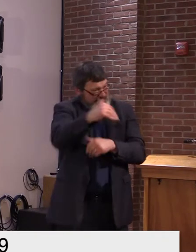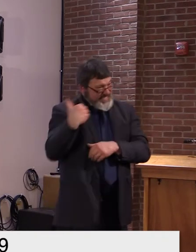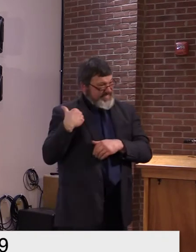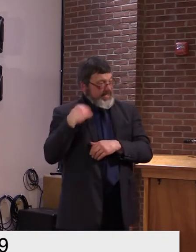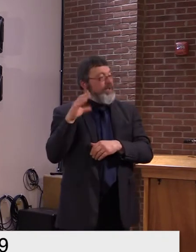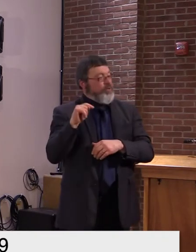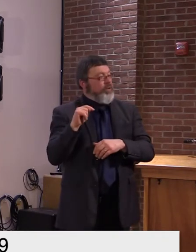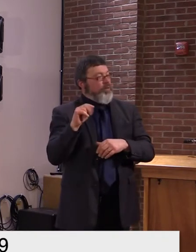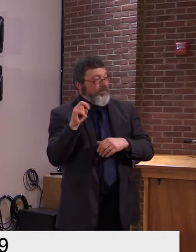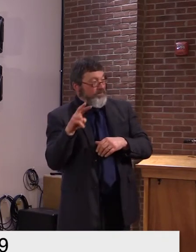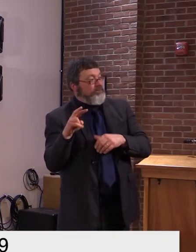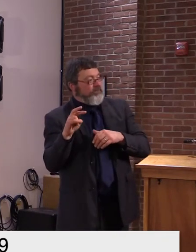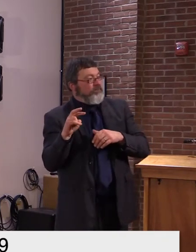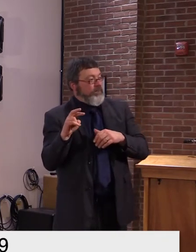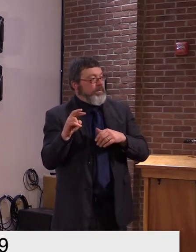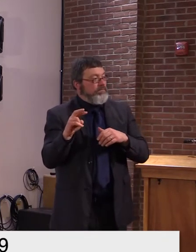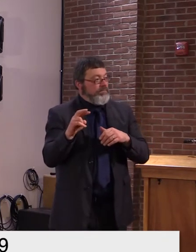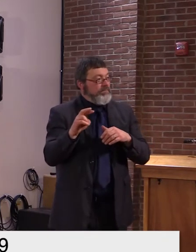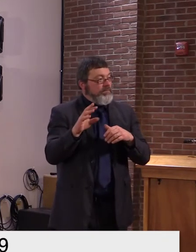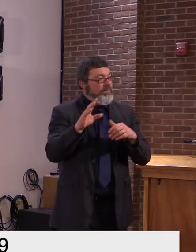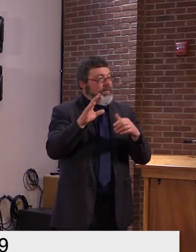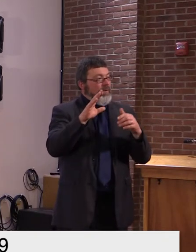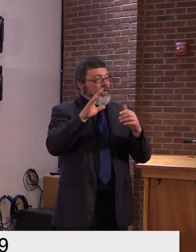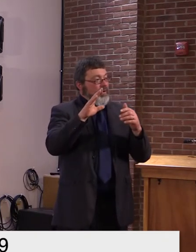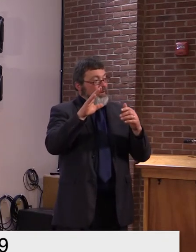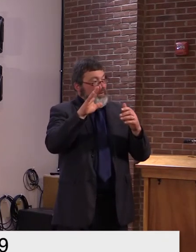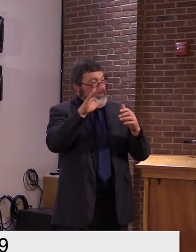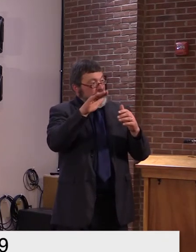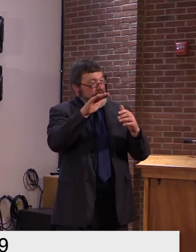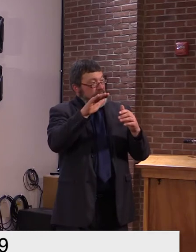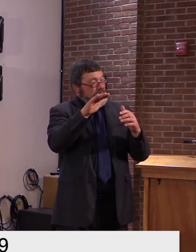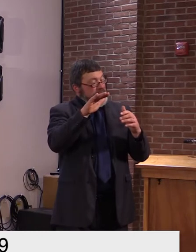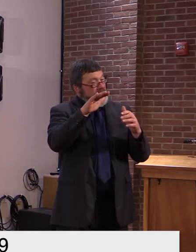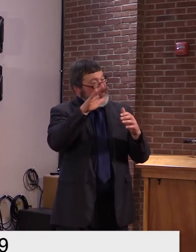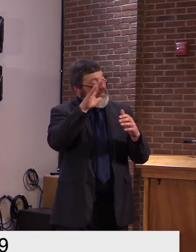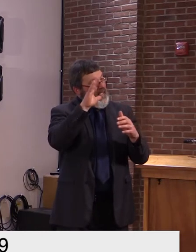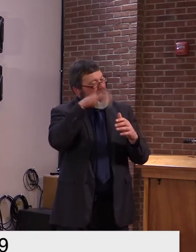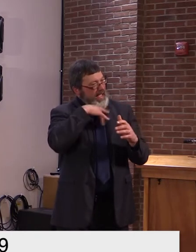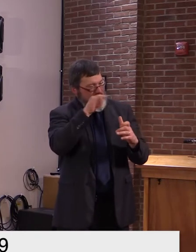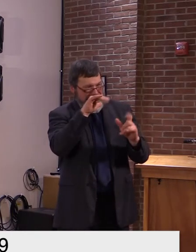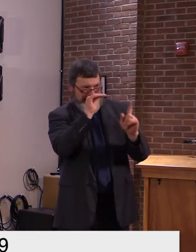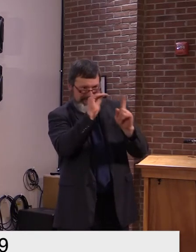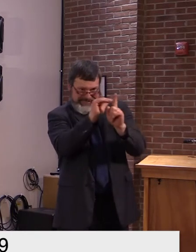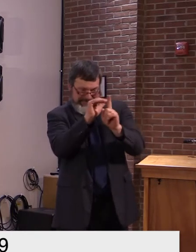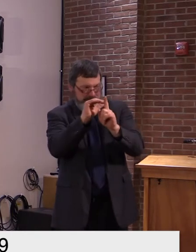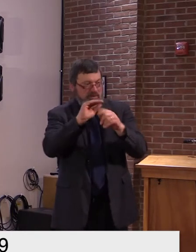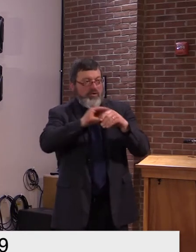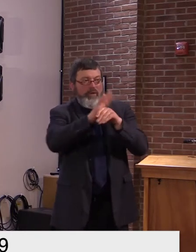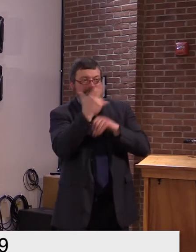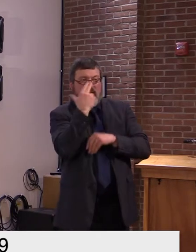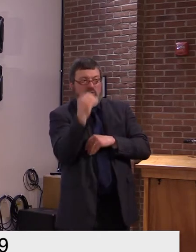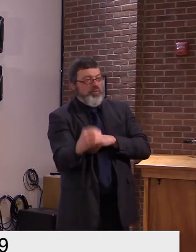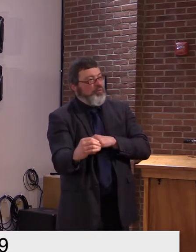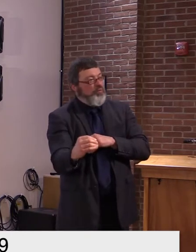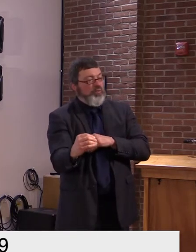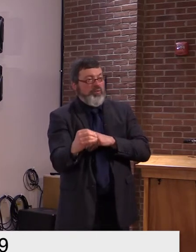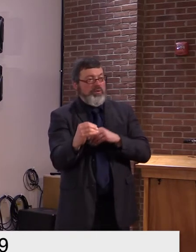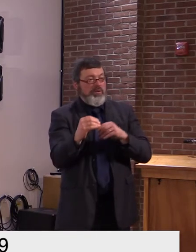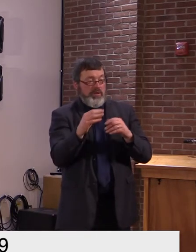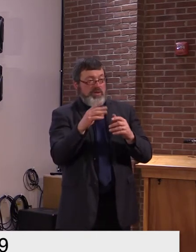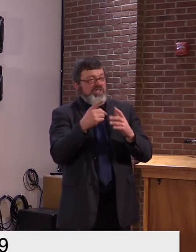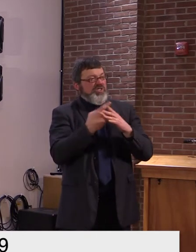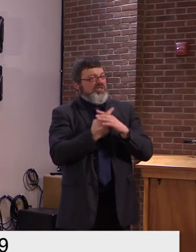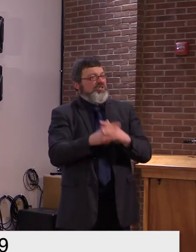and importantly, our skilled nursing facilities. The number of people with COVID-19 in Vermont is still higher than we were